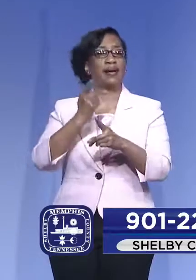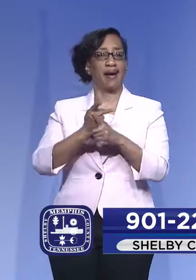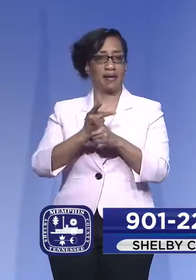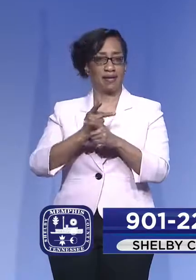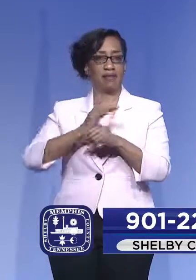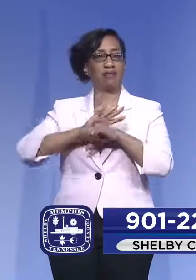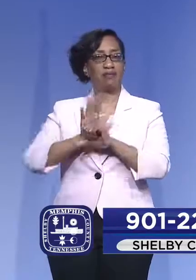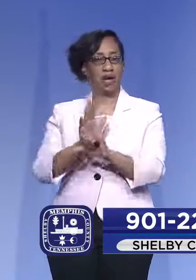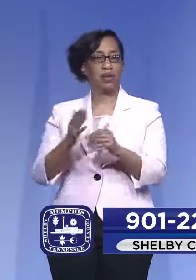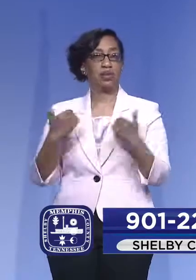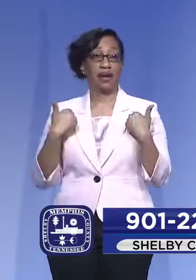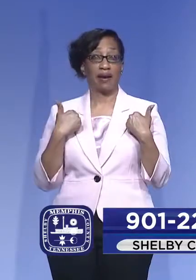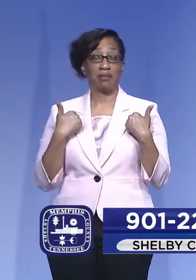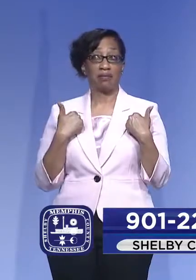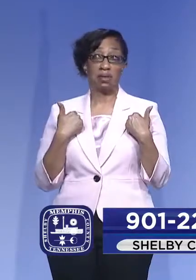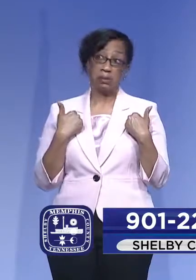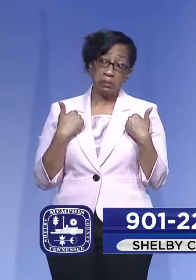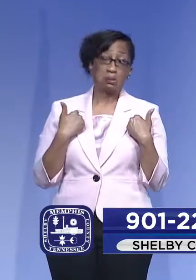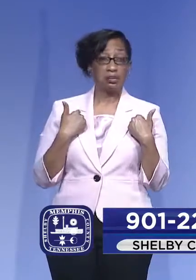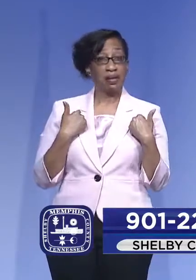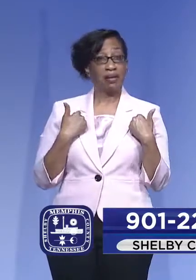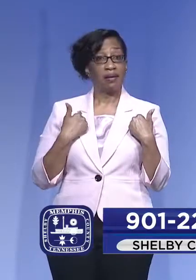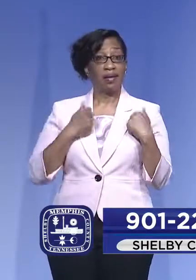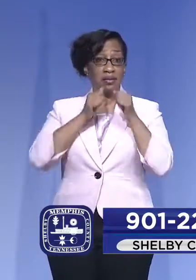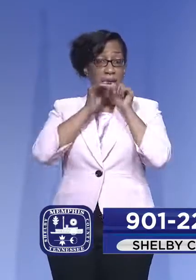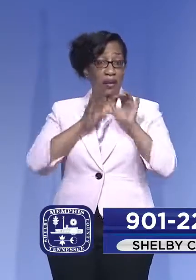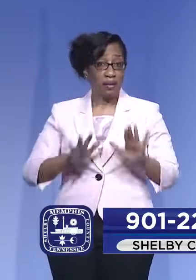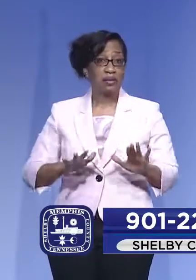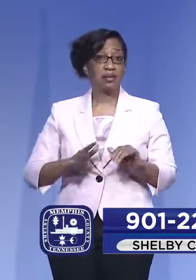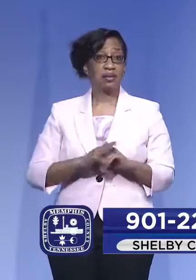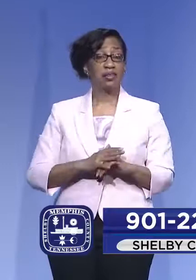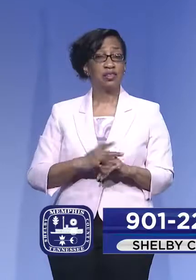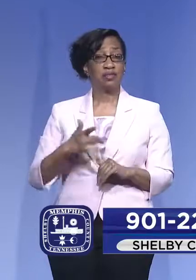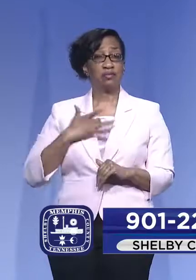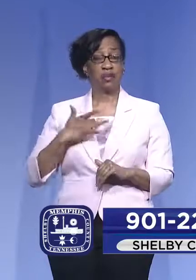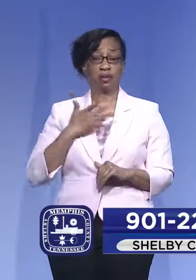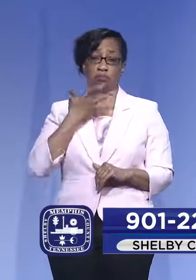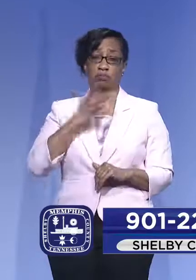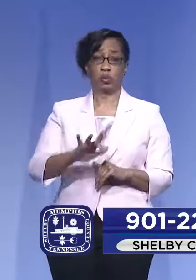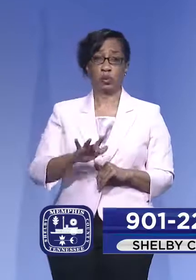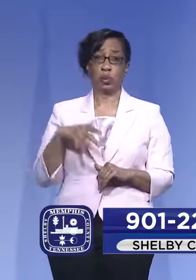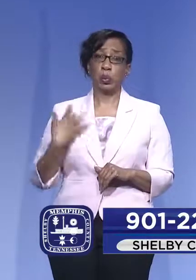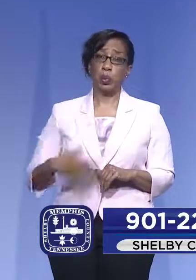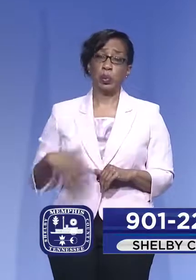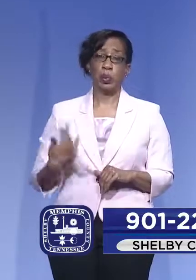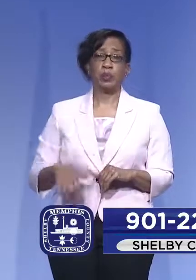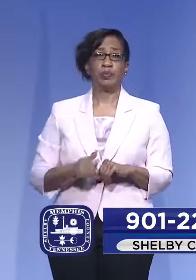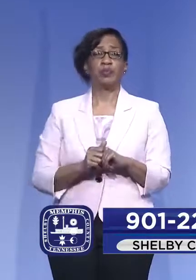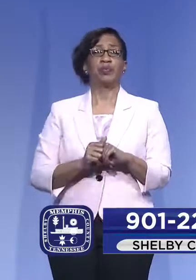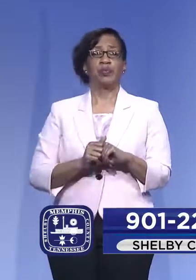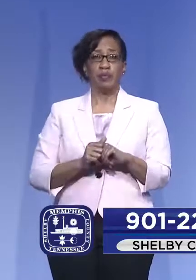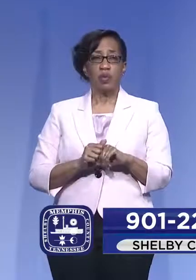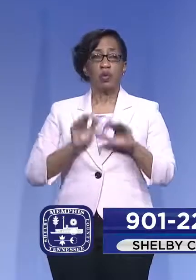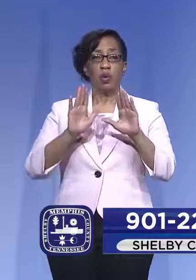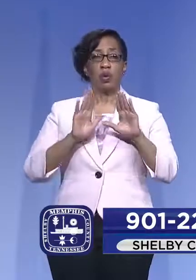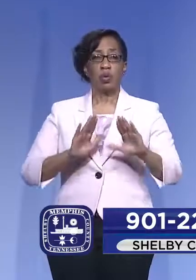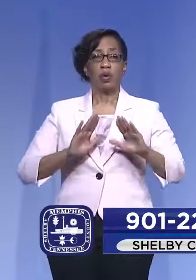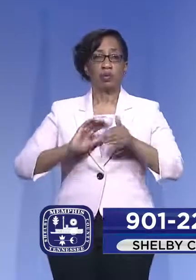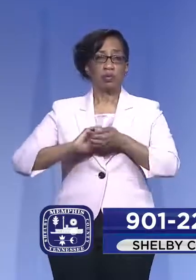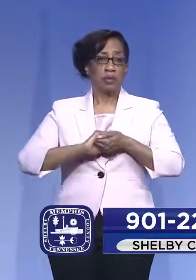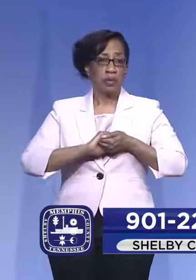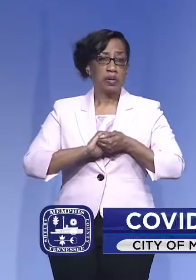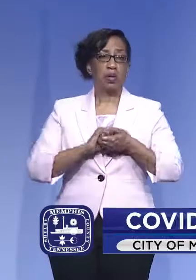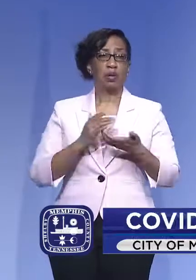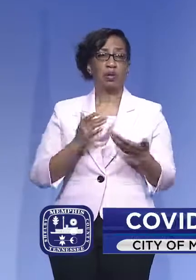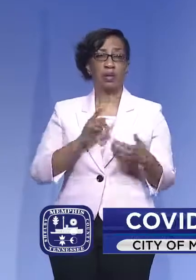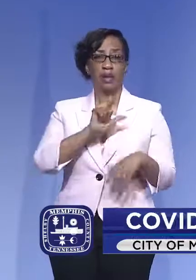that's a blessing, and I think we need to review it that way. We have a wonderful collaboration between our laboratories, our